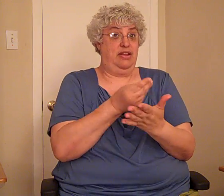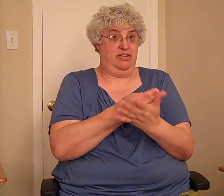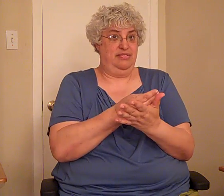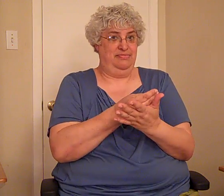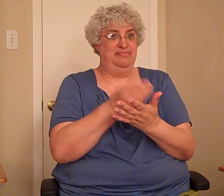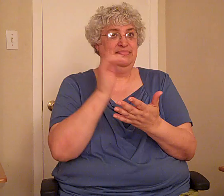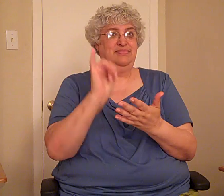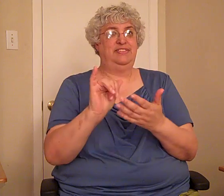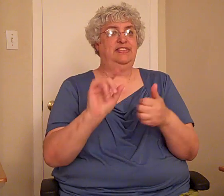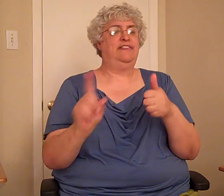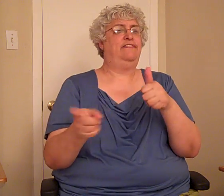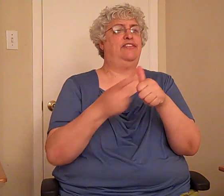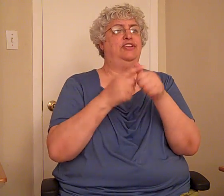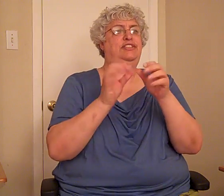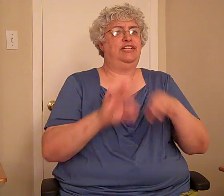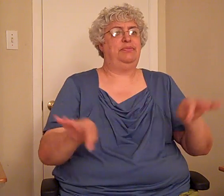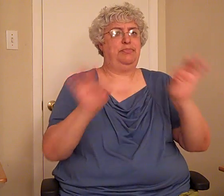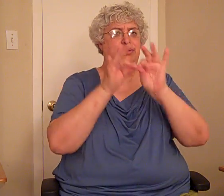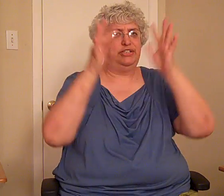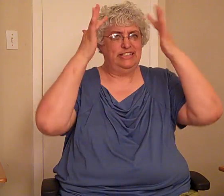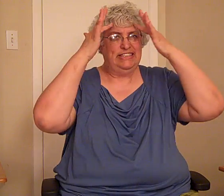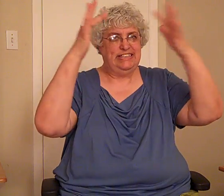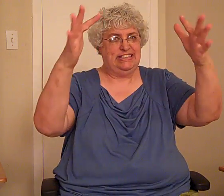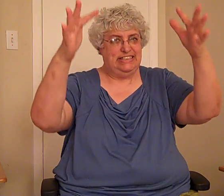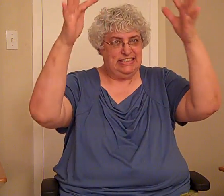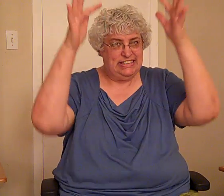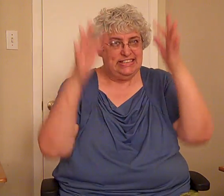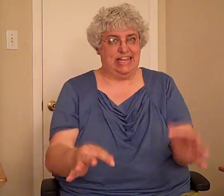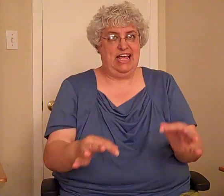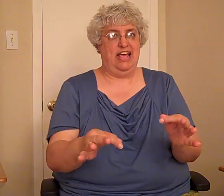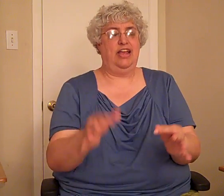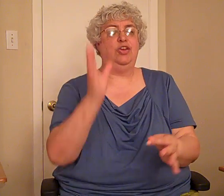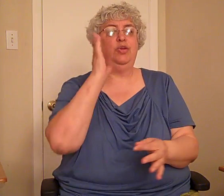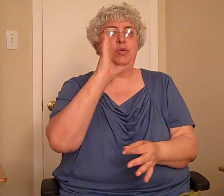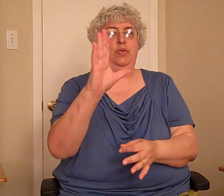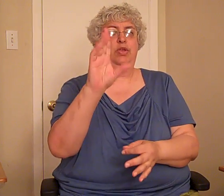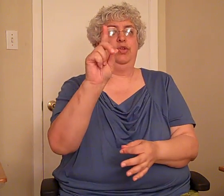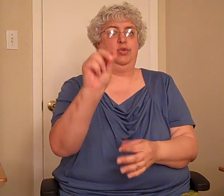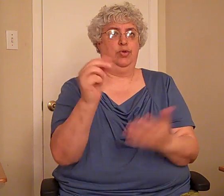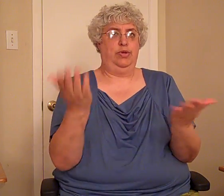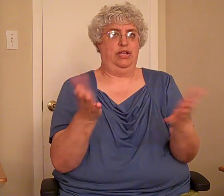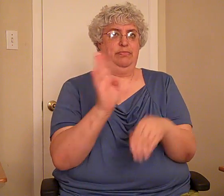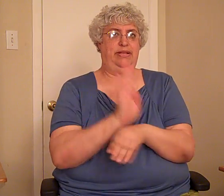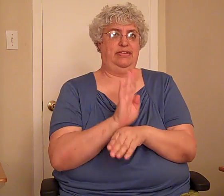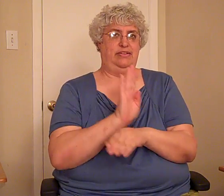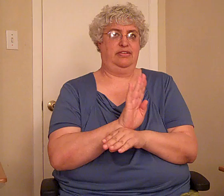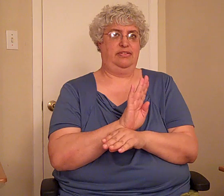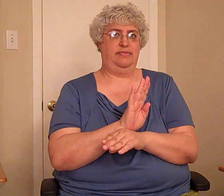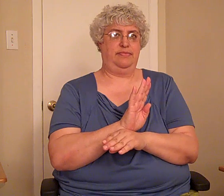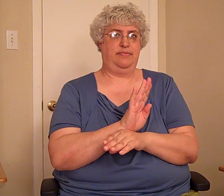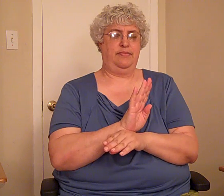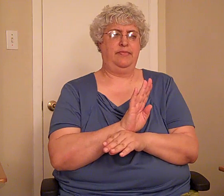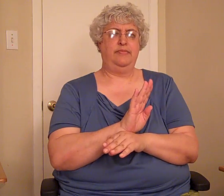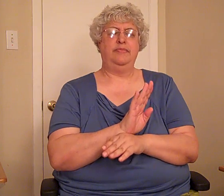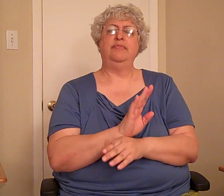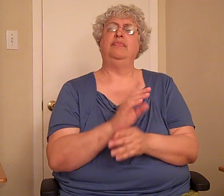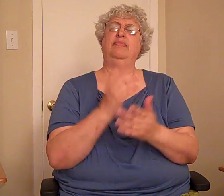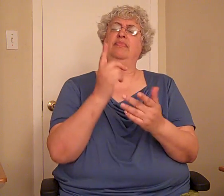on first and foremost making the decision that you're going to do this business. So ask yourself right now, have you